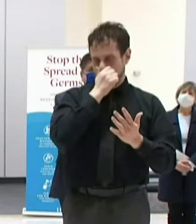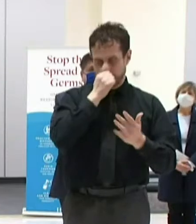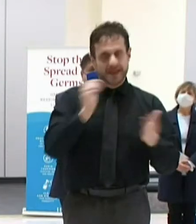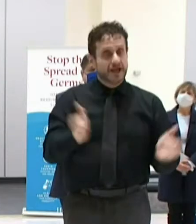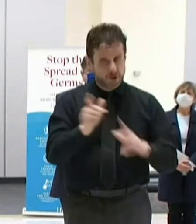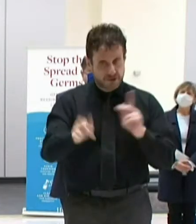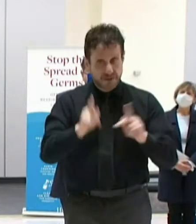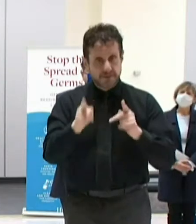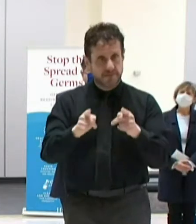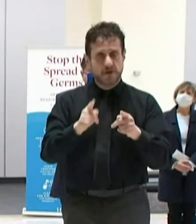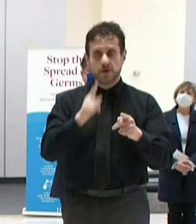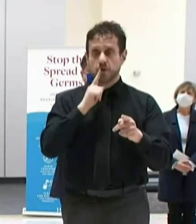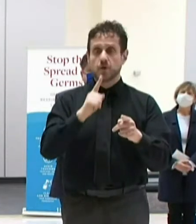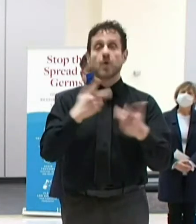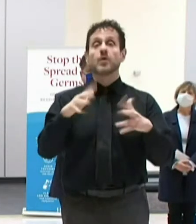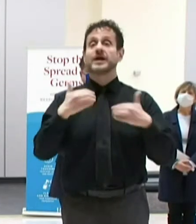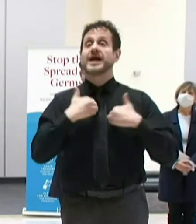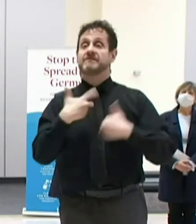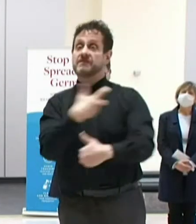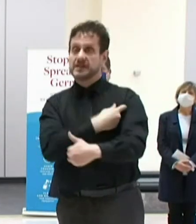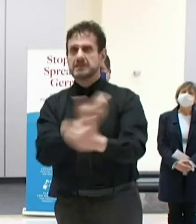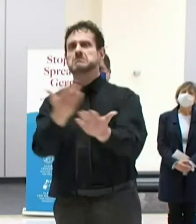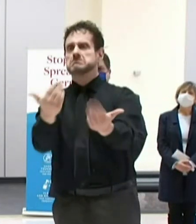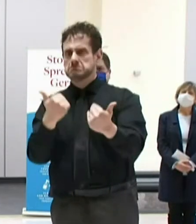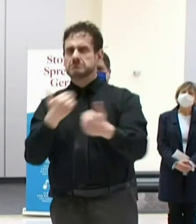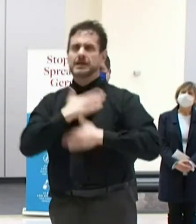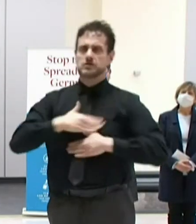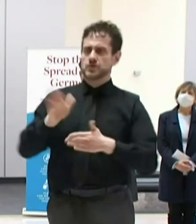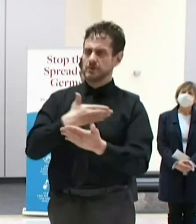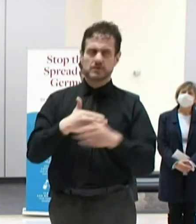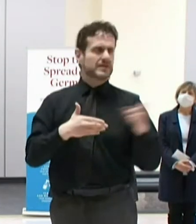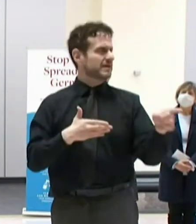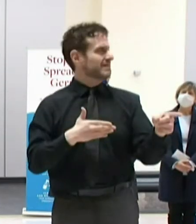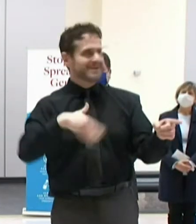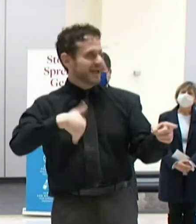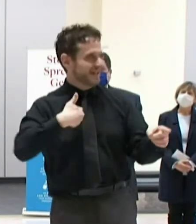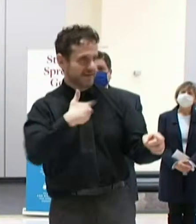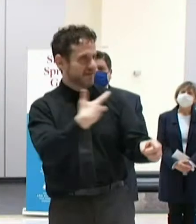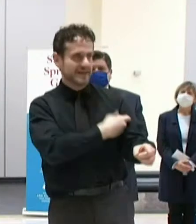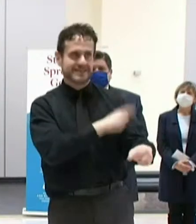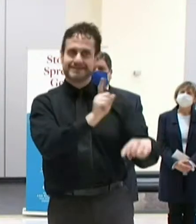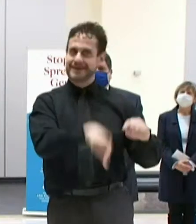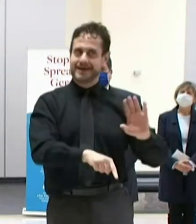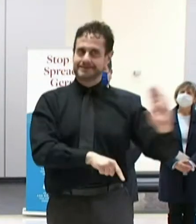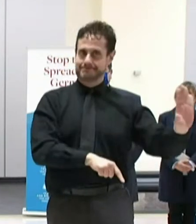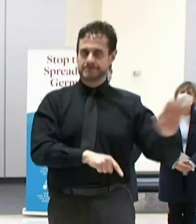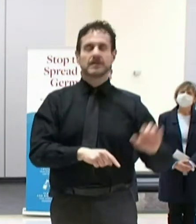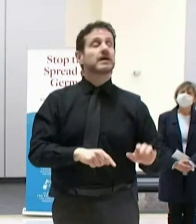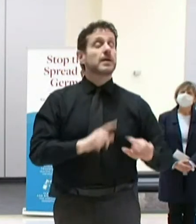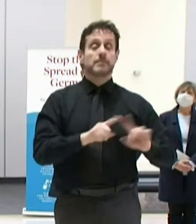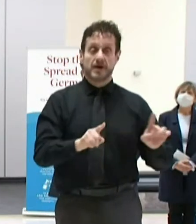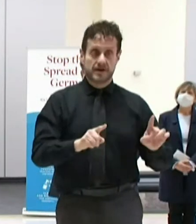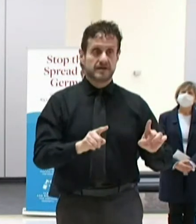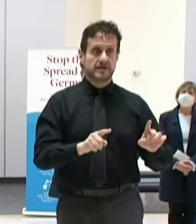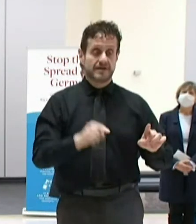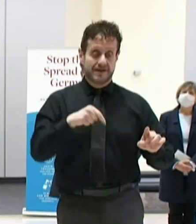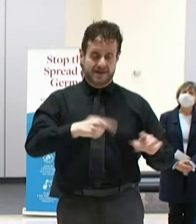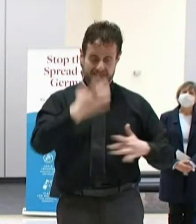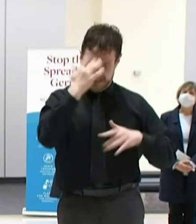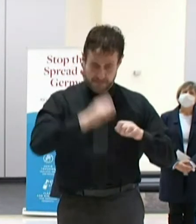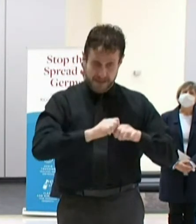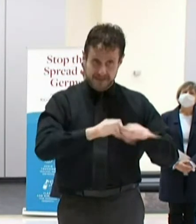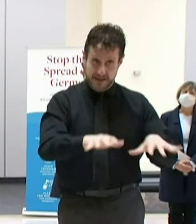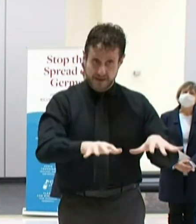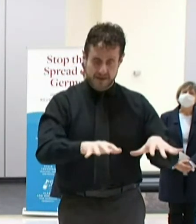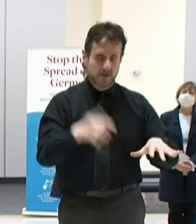gotten a vaccine. We're headed in the right direction, but everything about this pandemic has to have an asterisk of